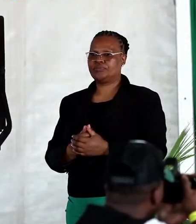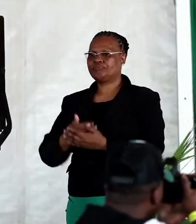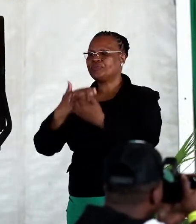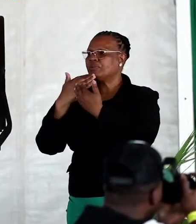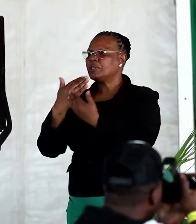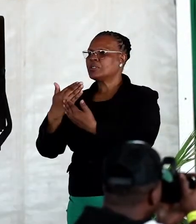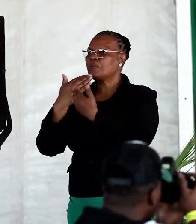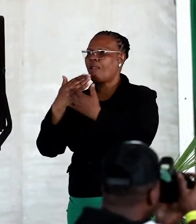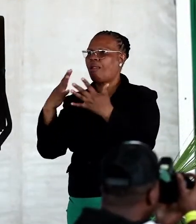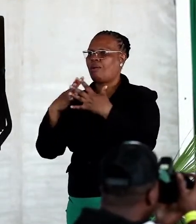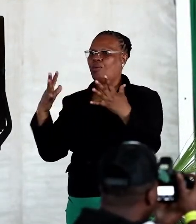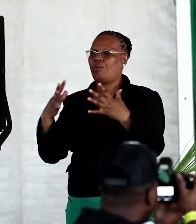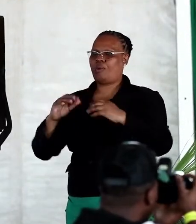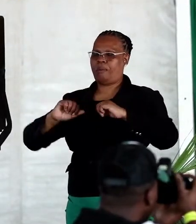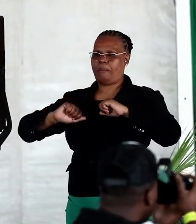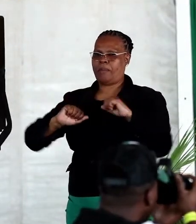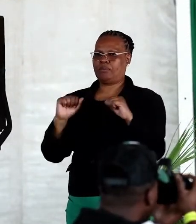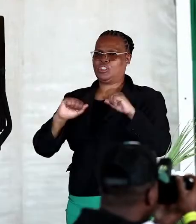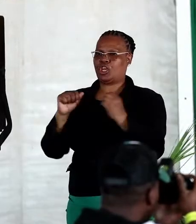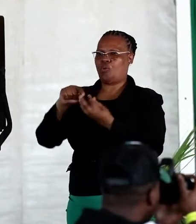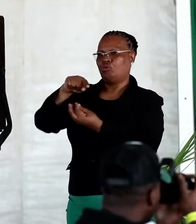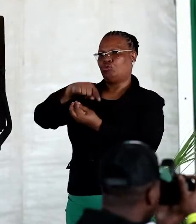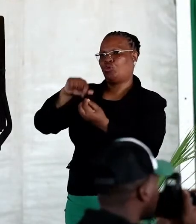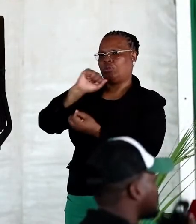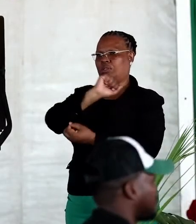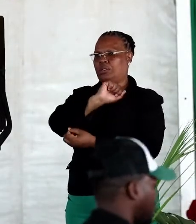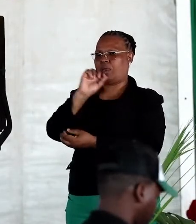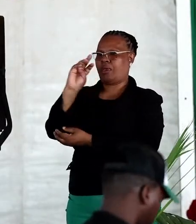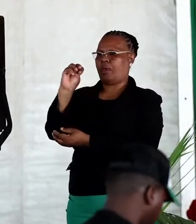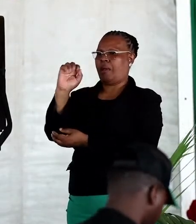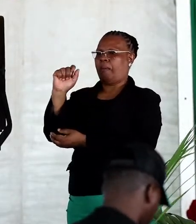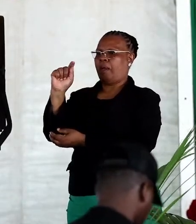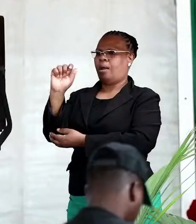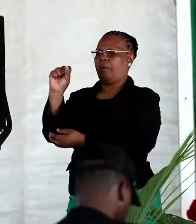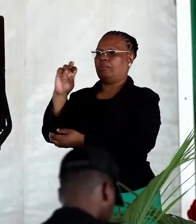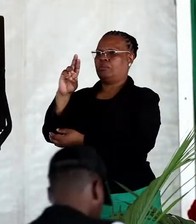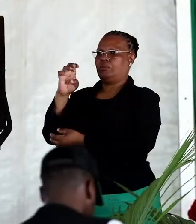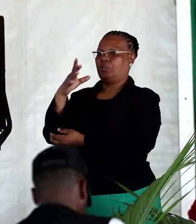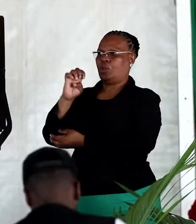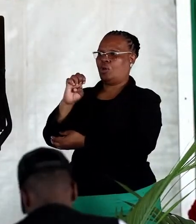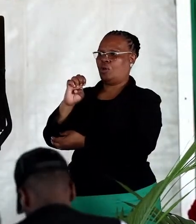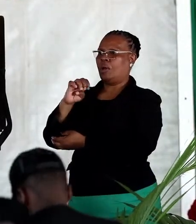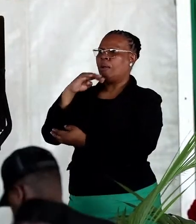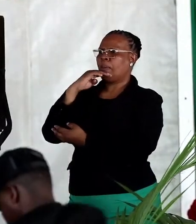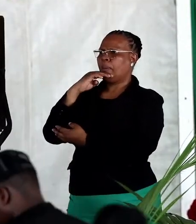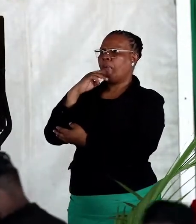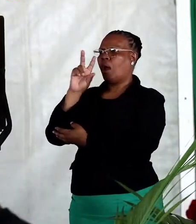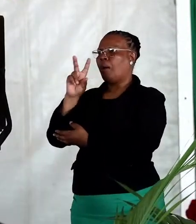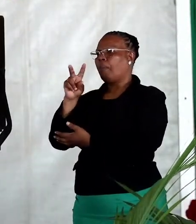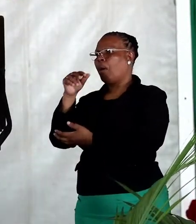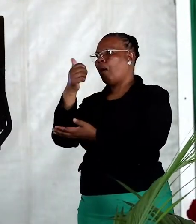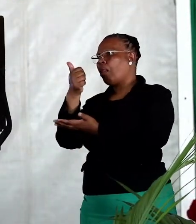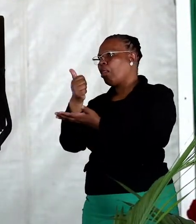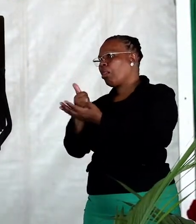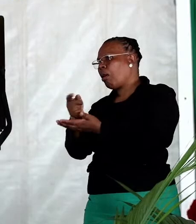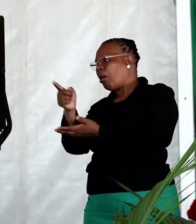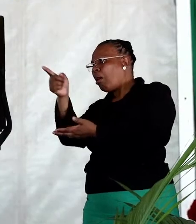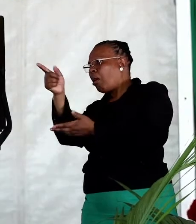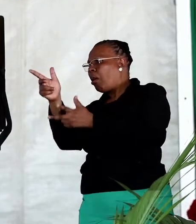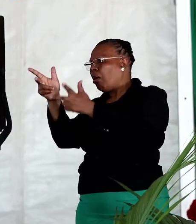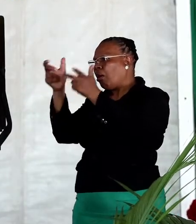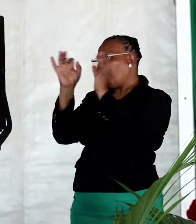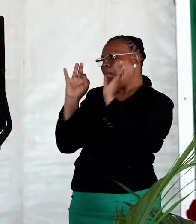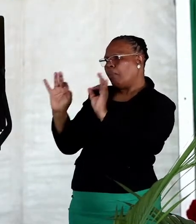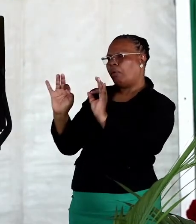Masibulele, mamchawo. Sifuna ukwenza i-acknowledgement kuqala kwaba bantu bahleli pha estendini. Niyasiva